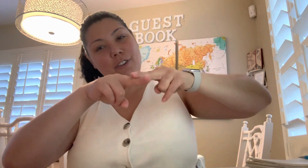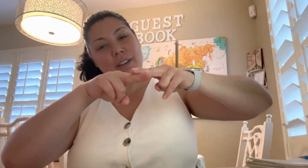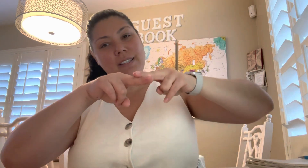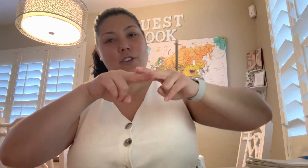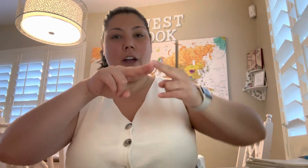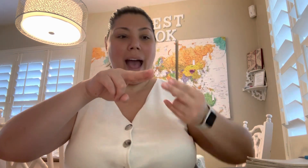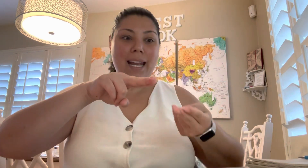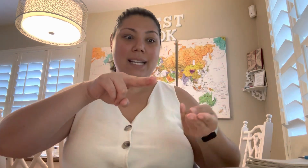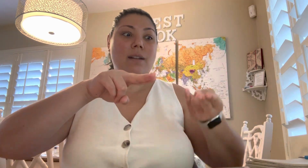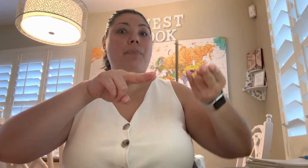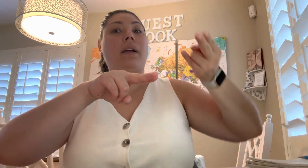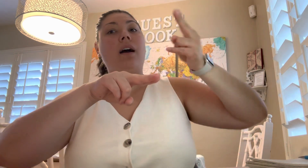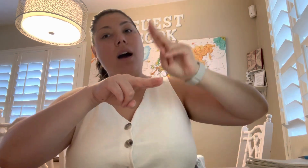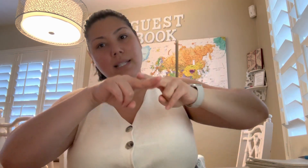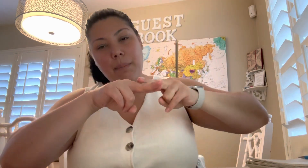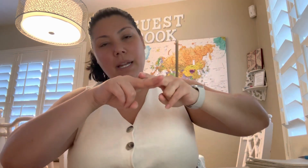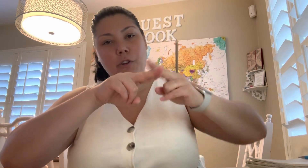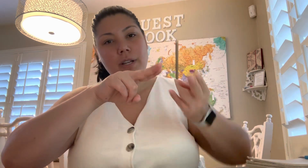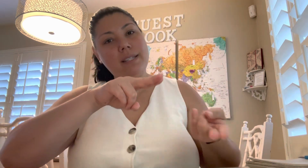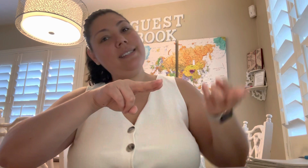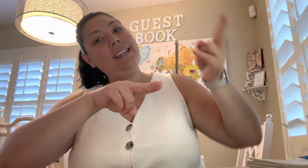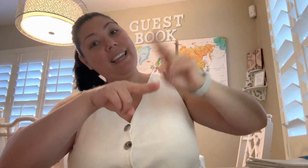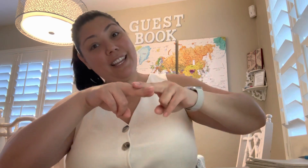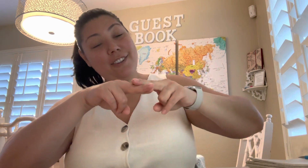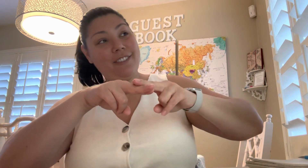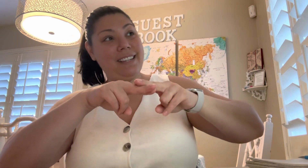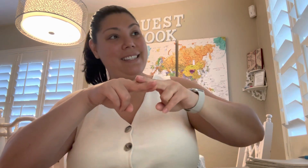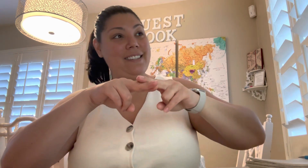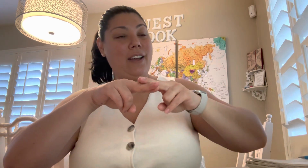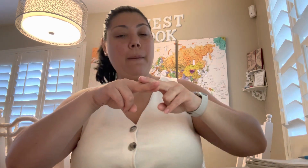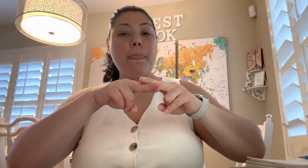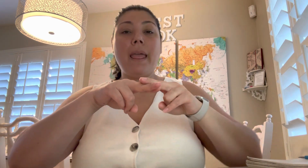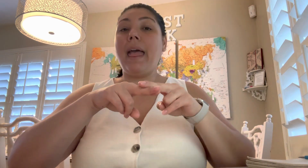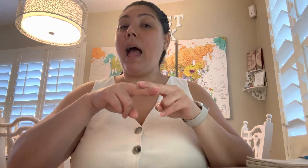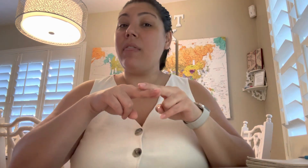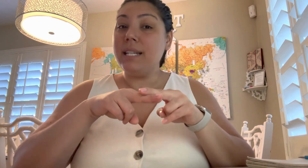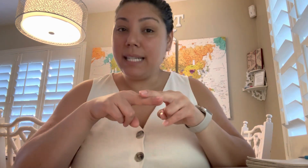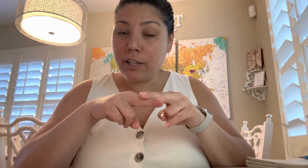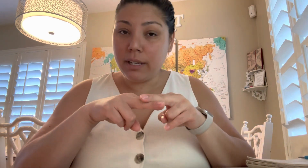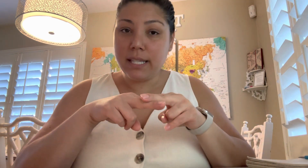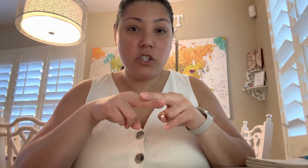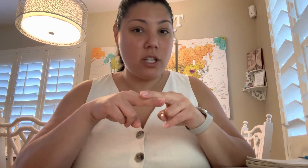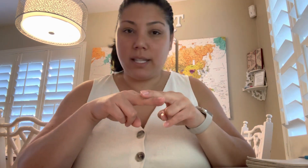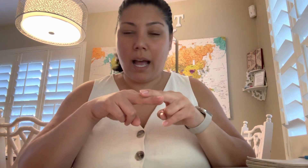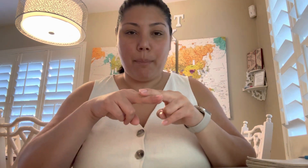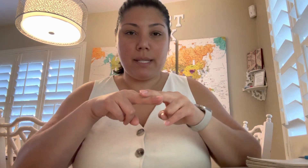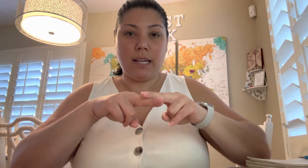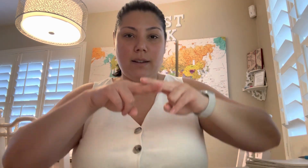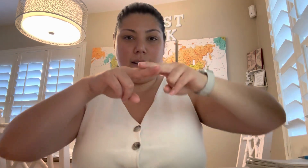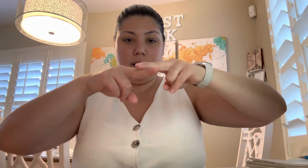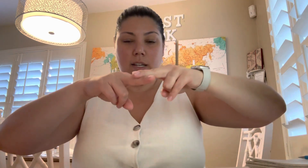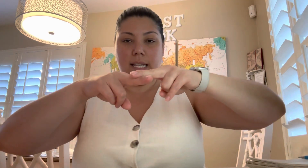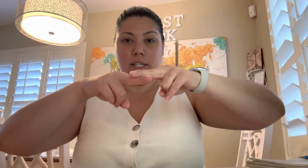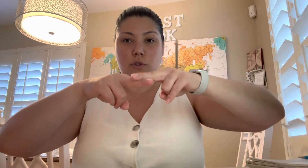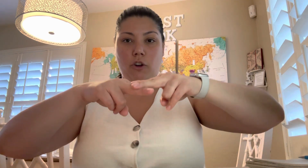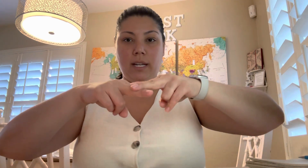Increase. So you're adding something on top. Increase. Increase. Okay. And then decrease is just the opposite. It's you start